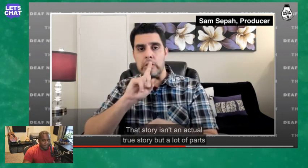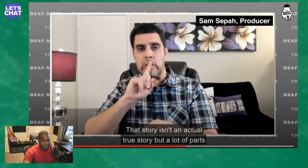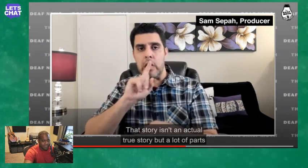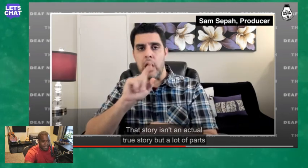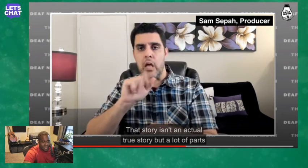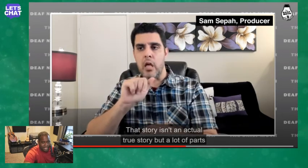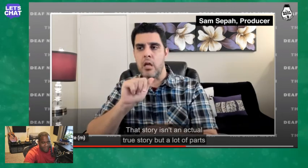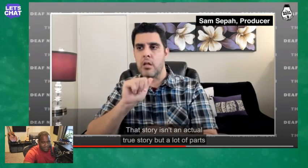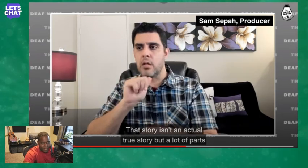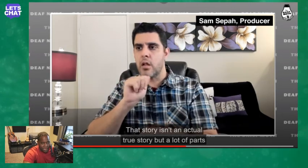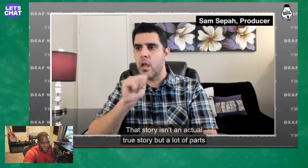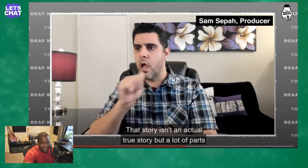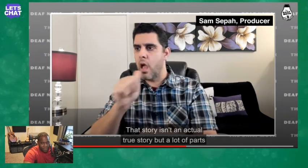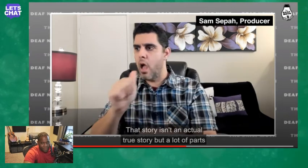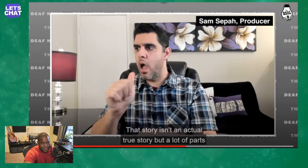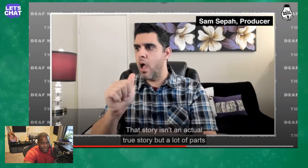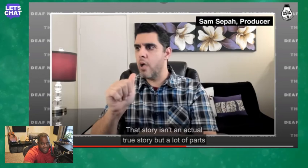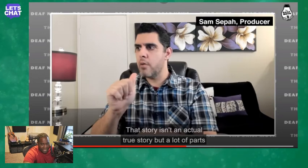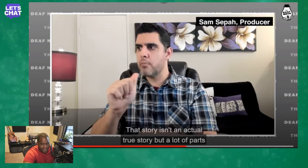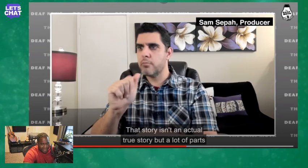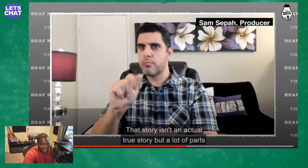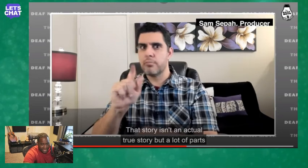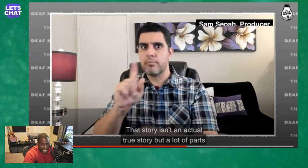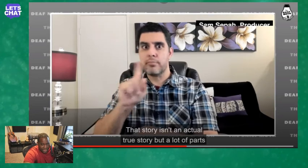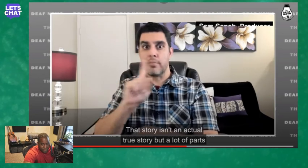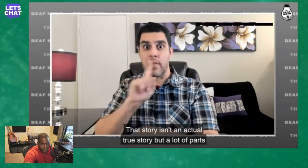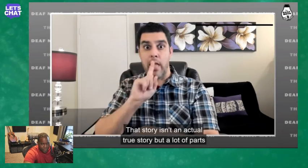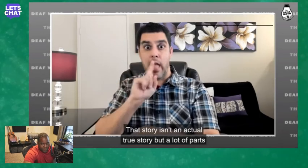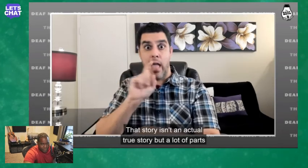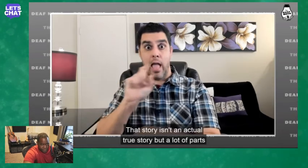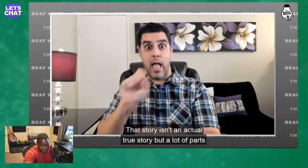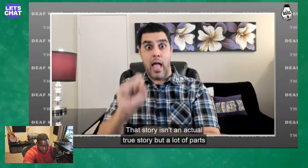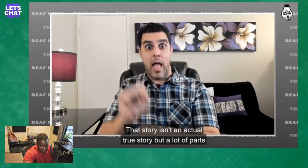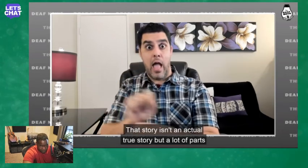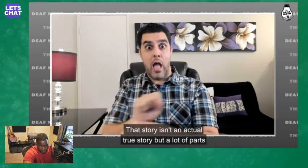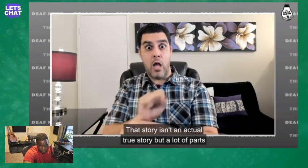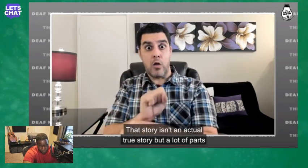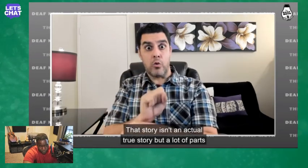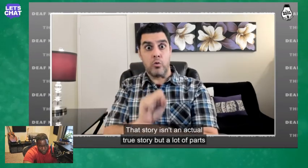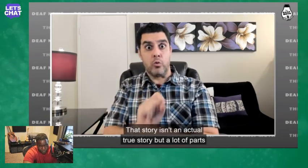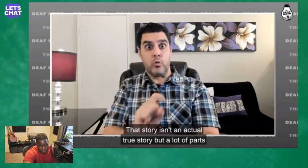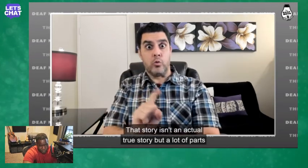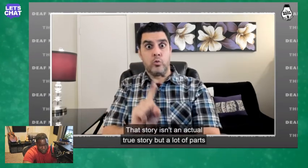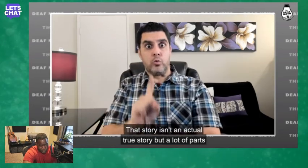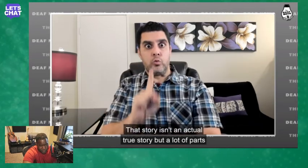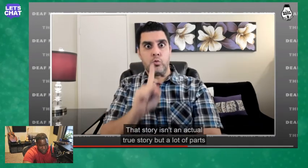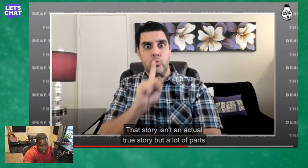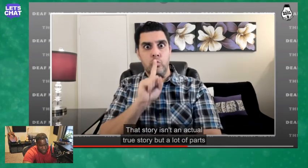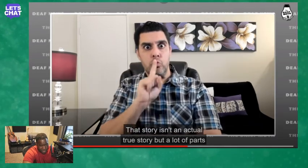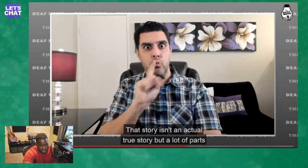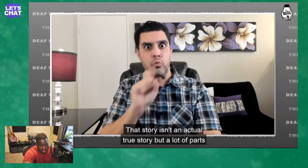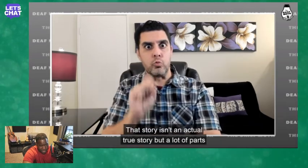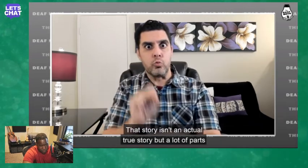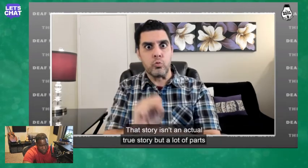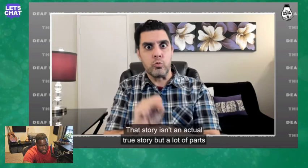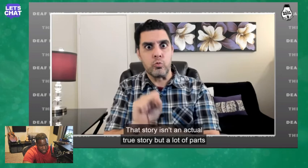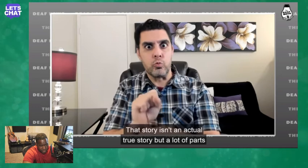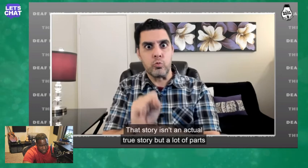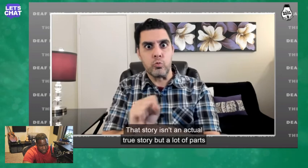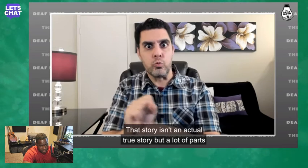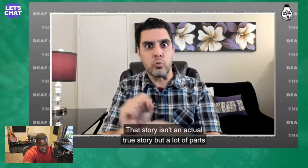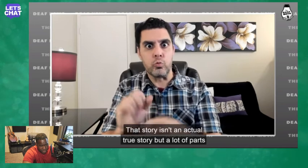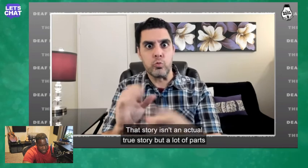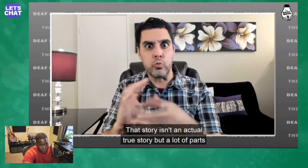club. Anyway, the story isn't an actual true